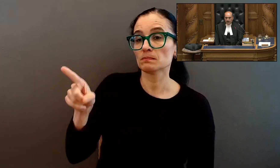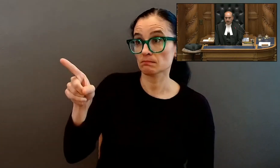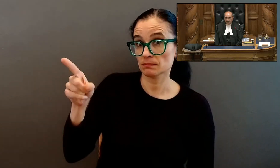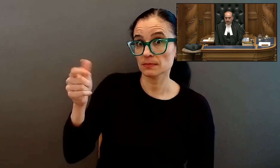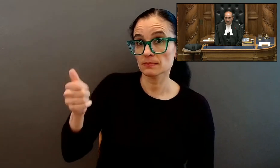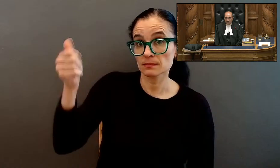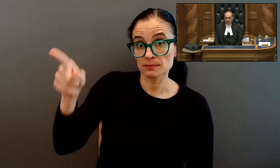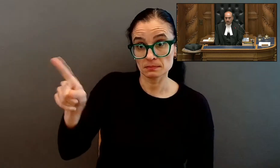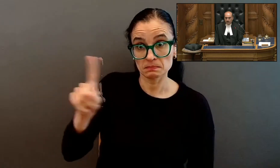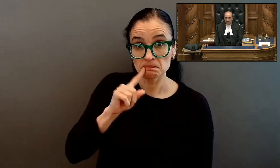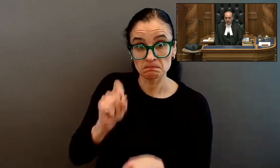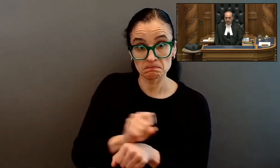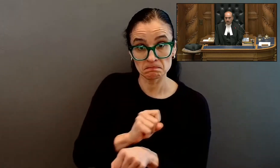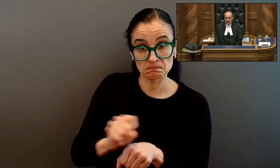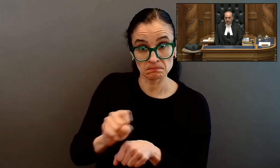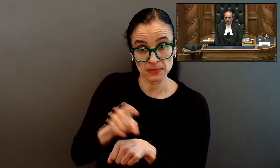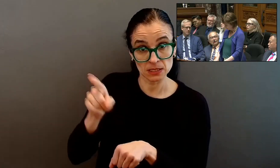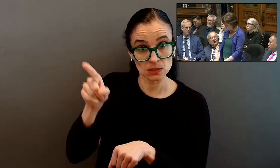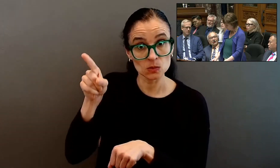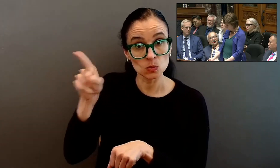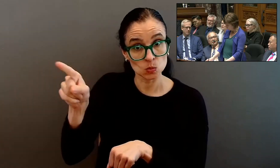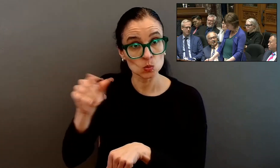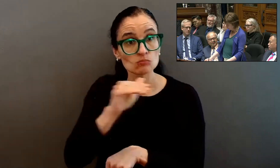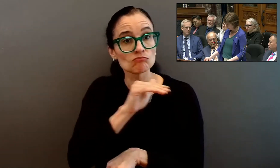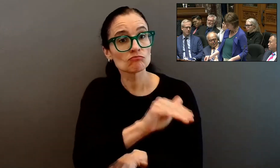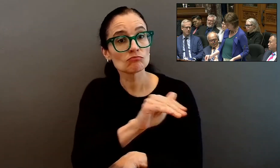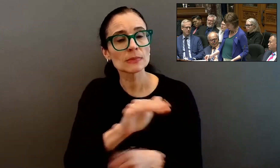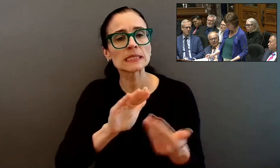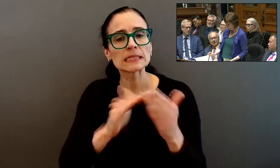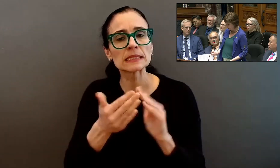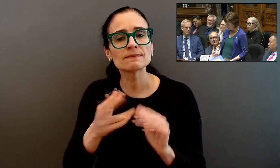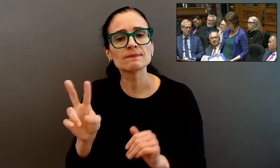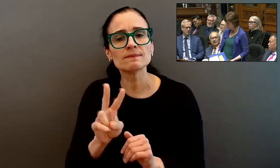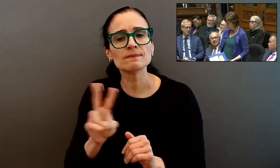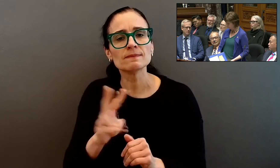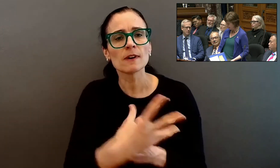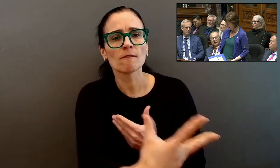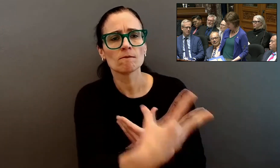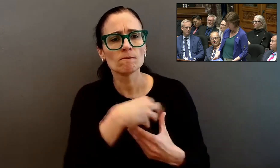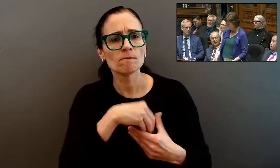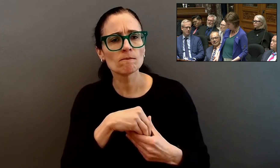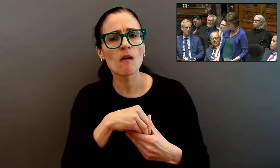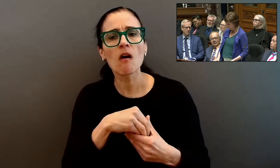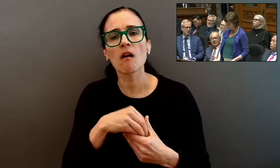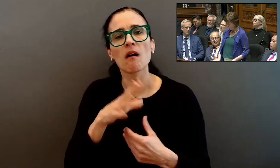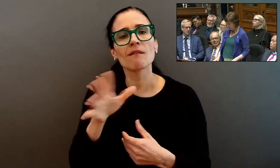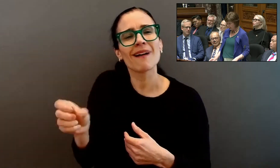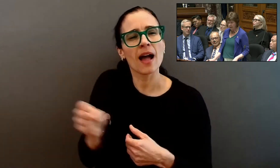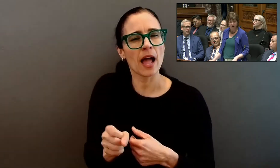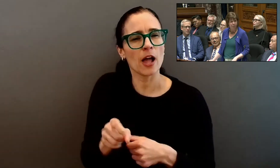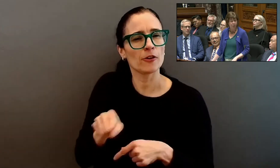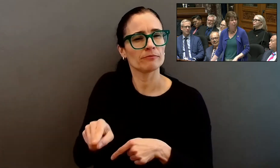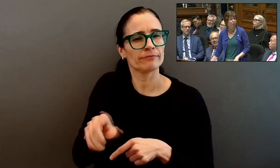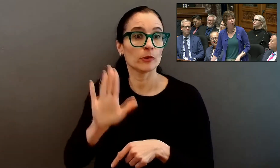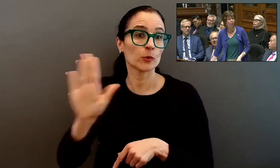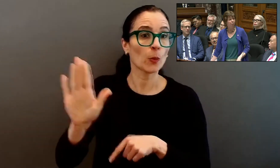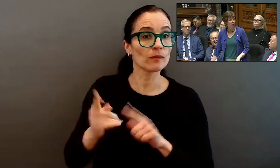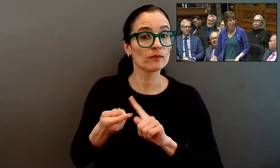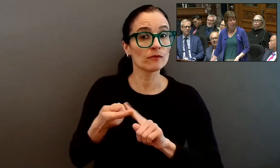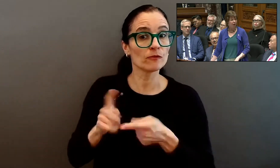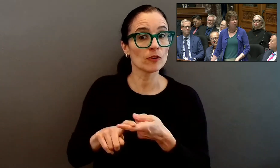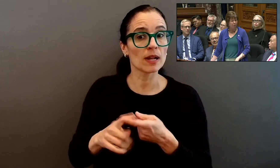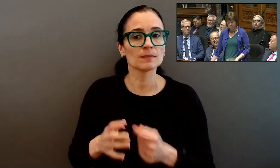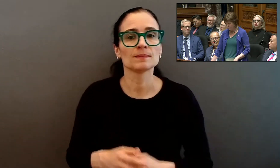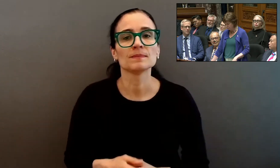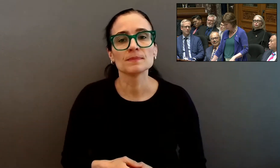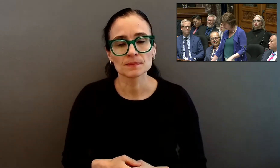Minister. Thank you, Mr. Speaker. The work that Michael's been doing already involves interviews with more